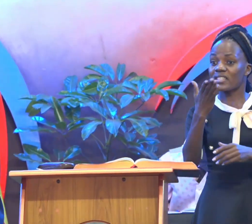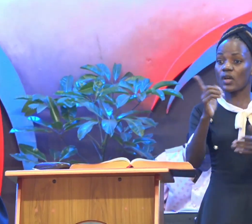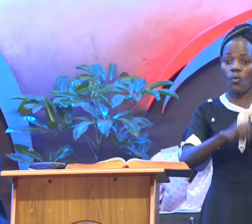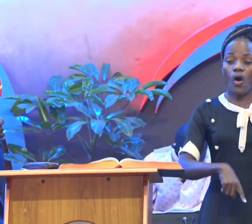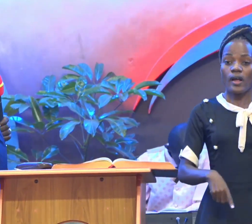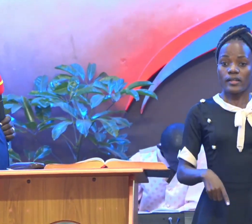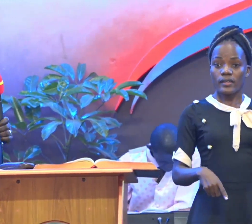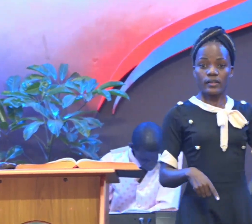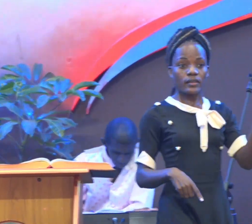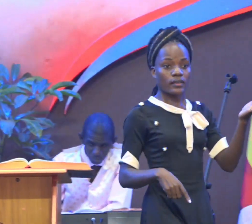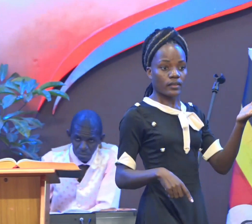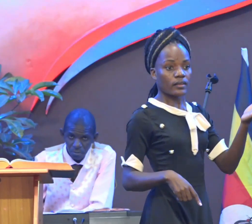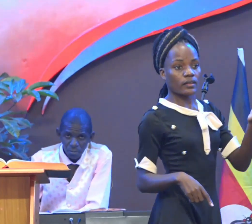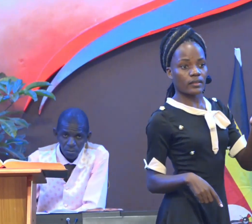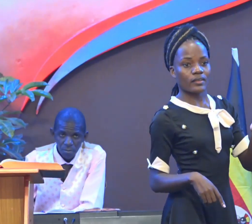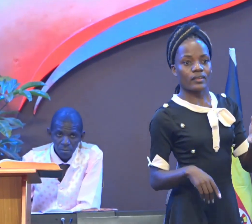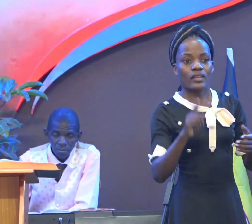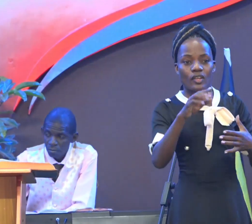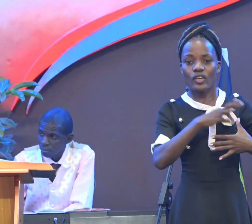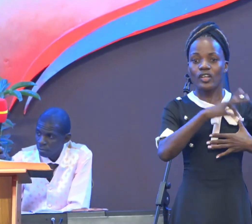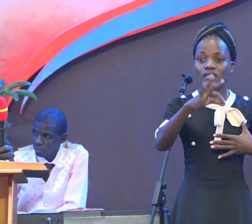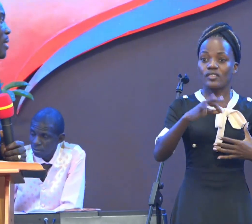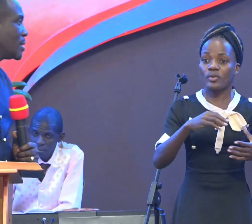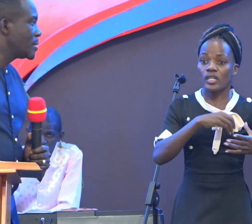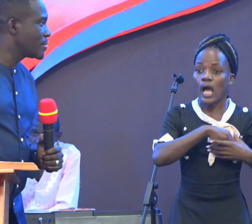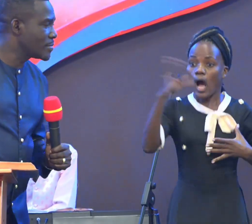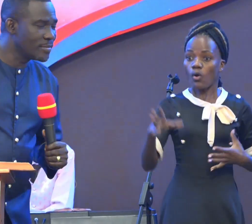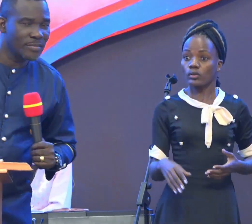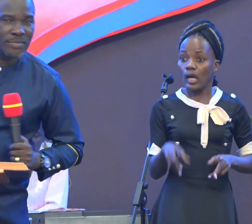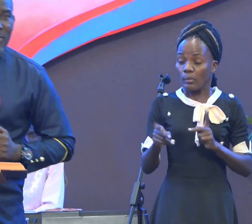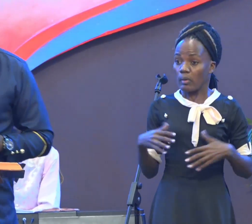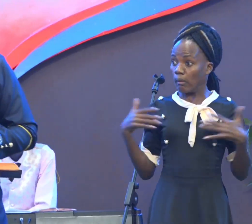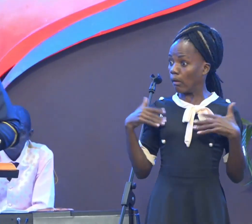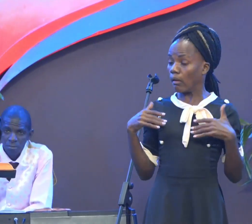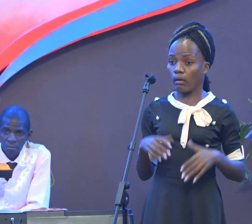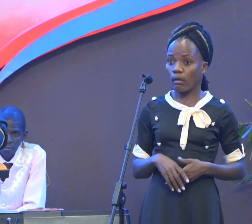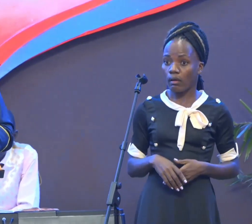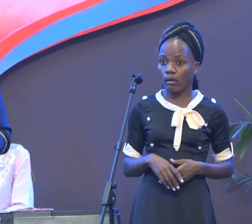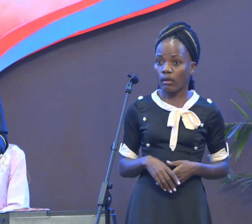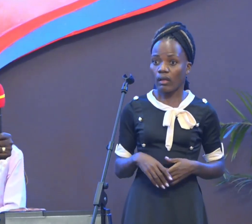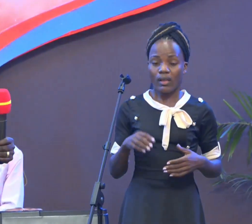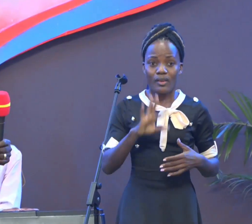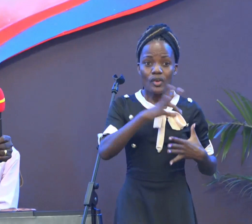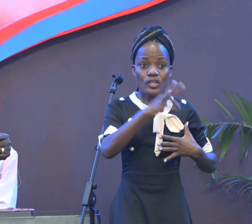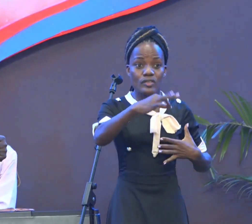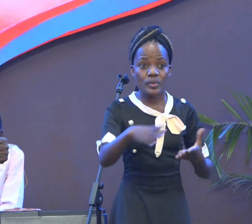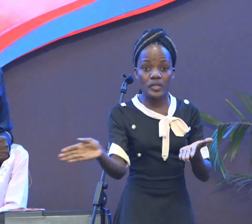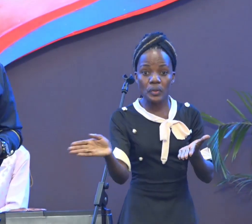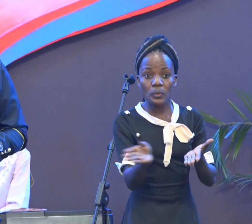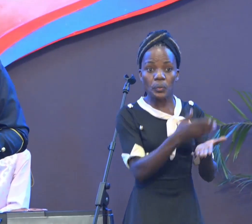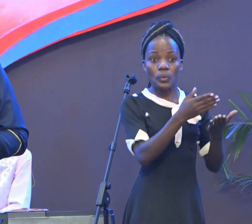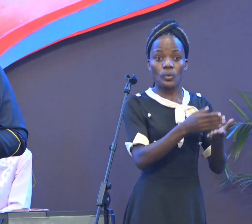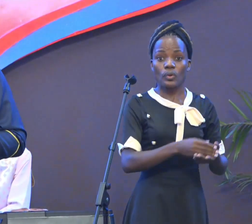most of them tell us. Omoyo gwe bagukujjamu. Your spirit was taken away. Bagukujjamu. It was taken away